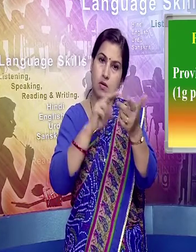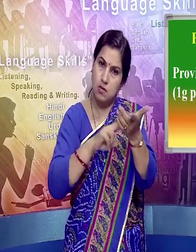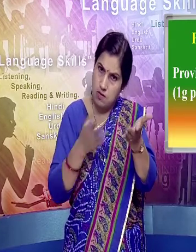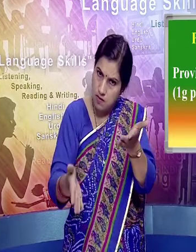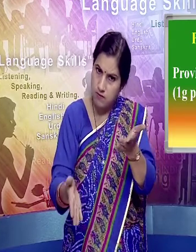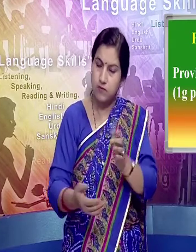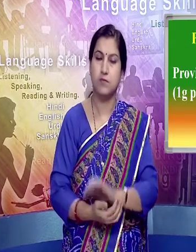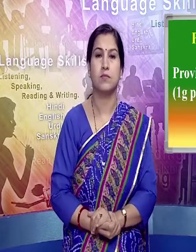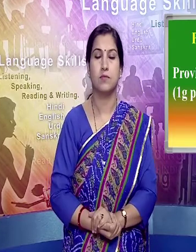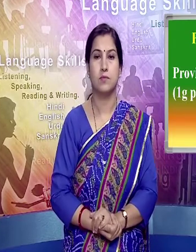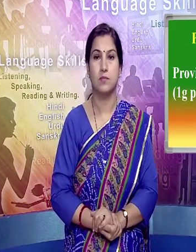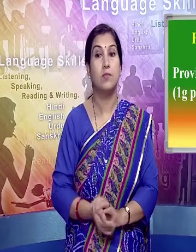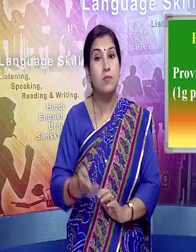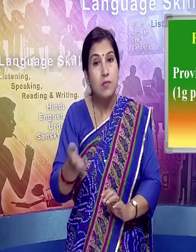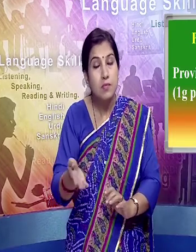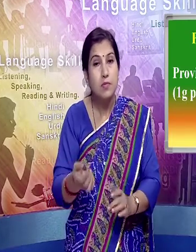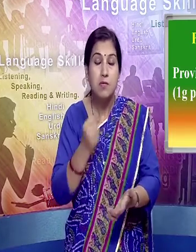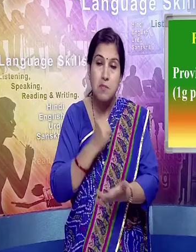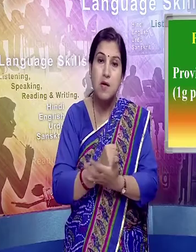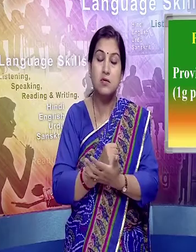Proteins are the necessary for growth